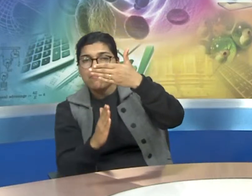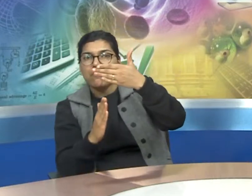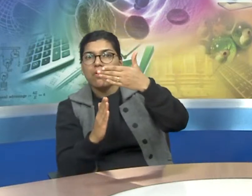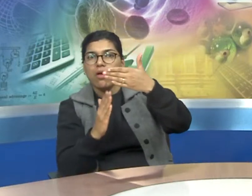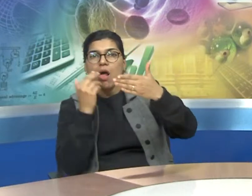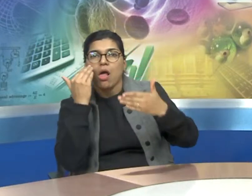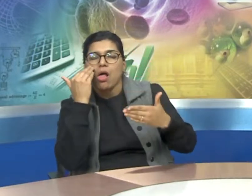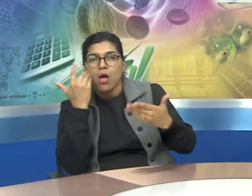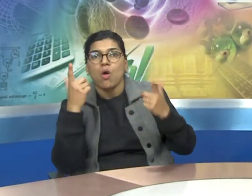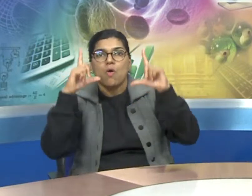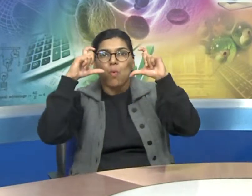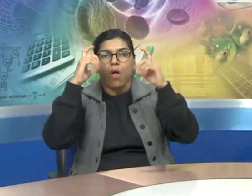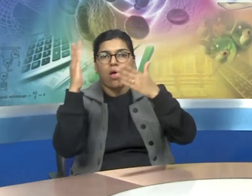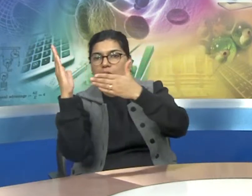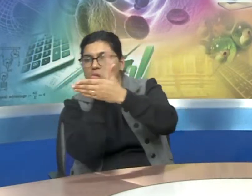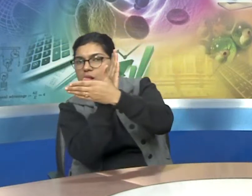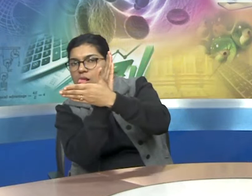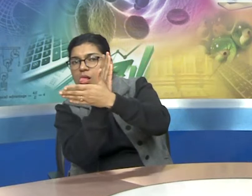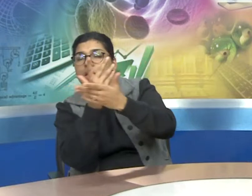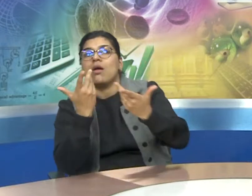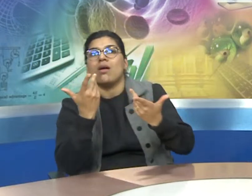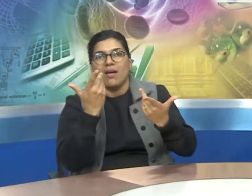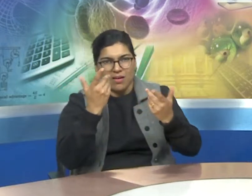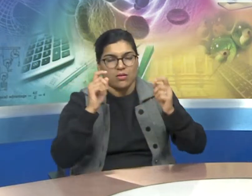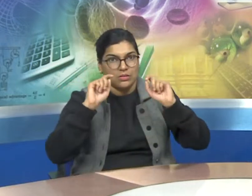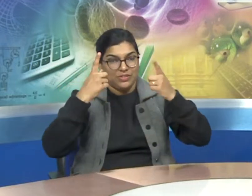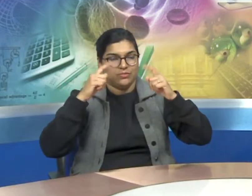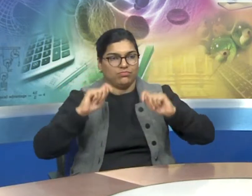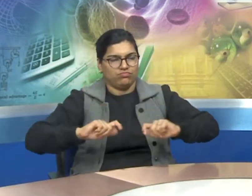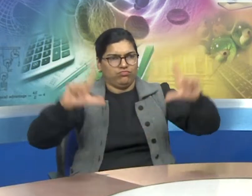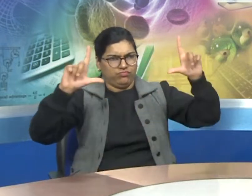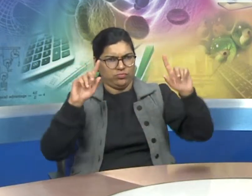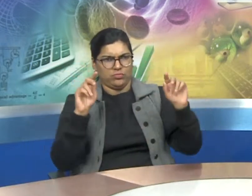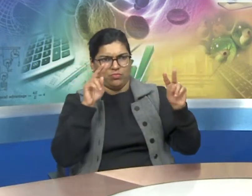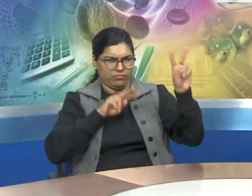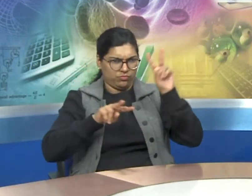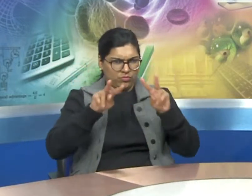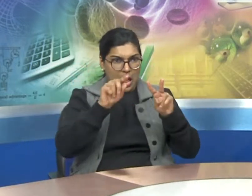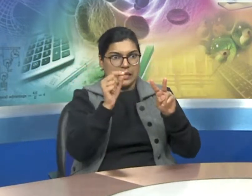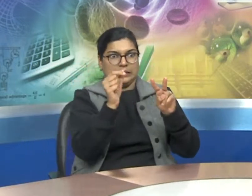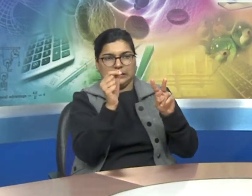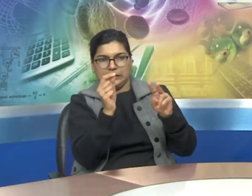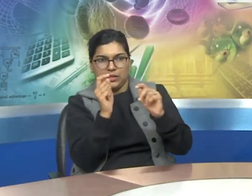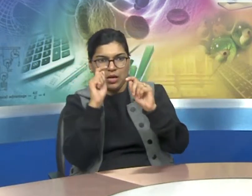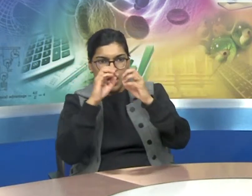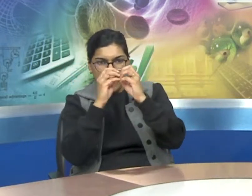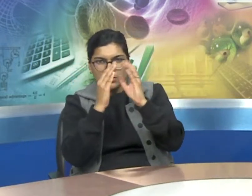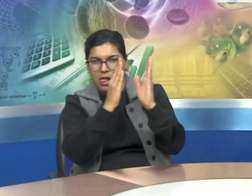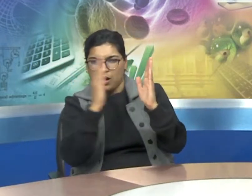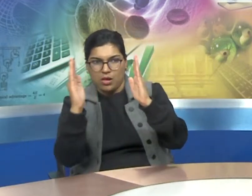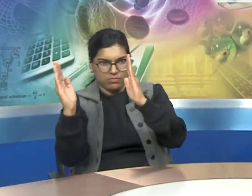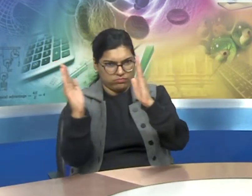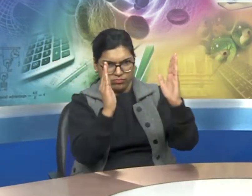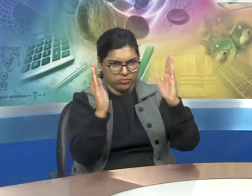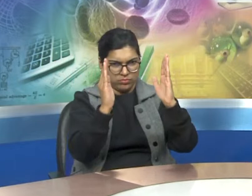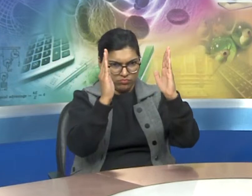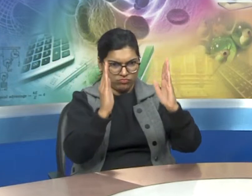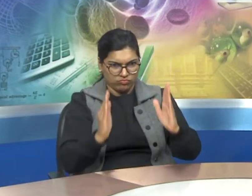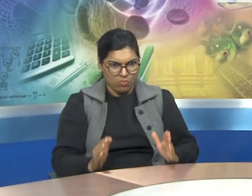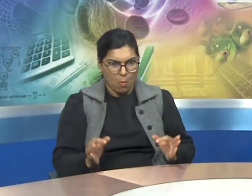do a print preview. Print preview is done so that we can have a look at the content, how that content